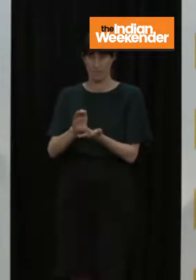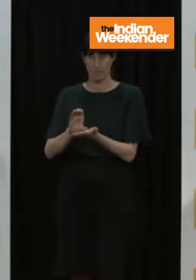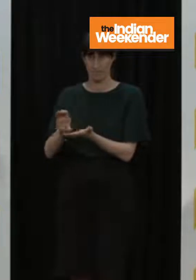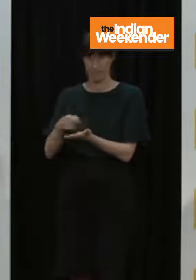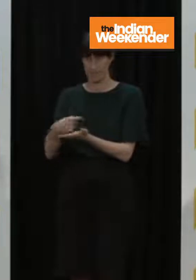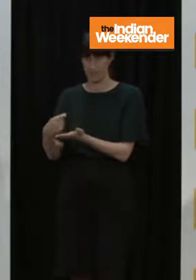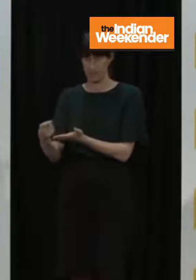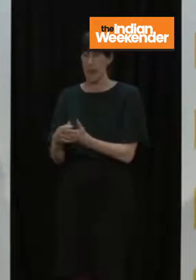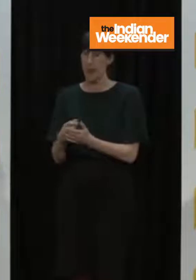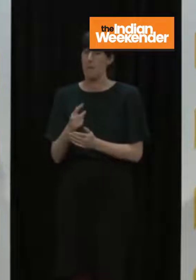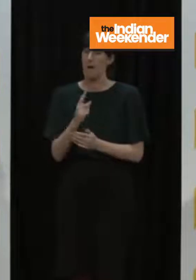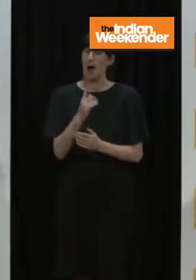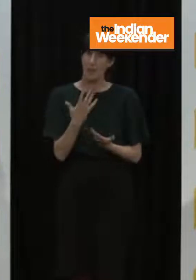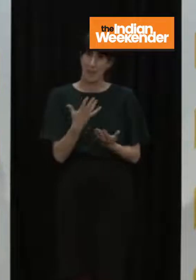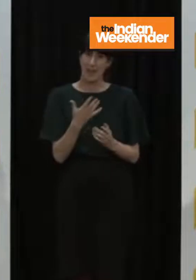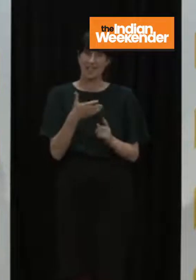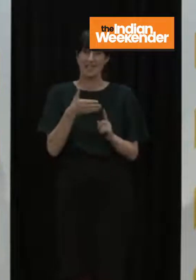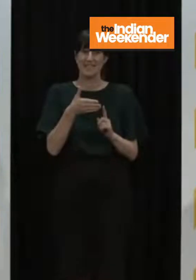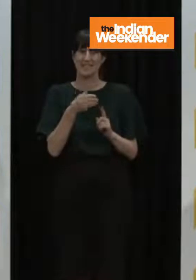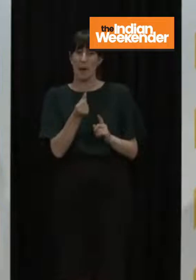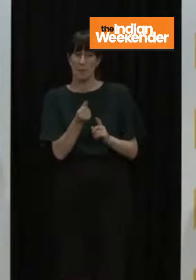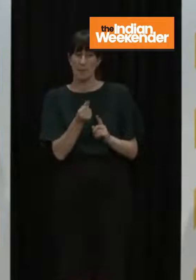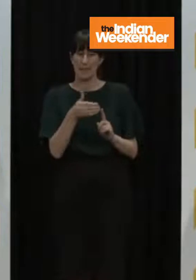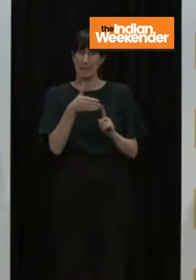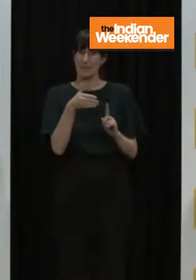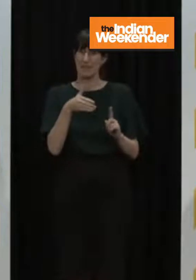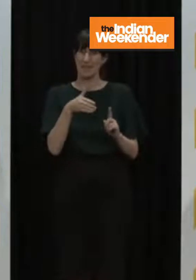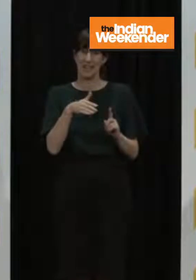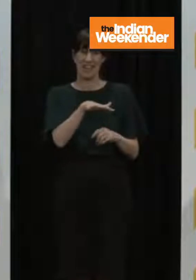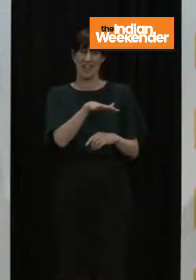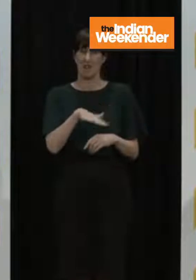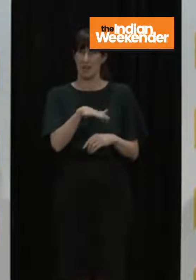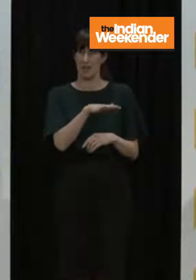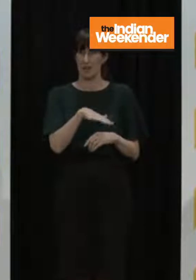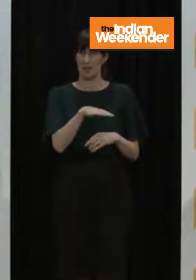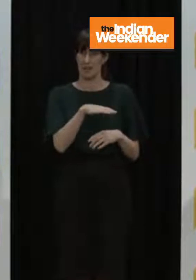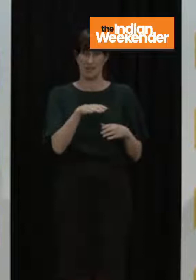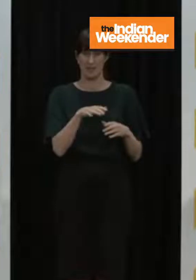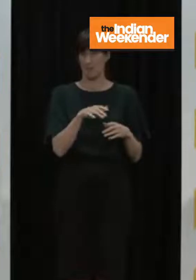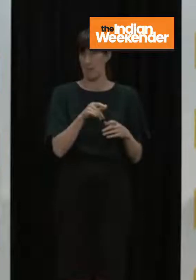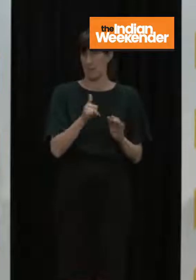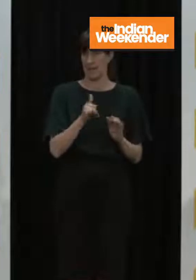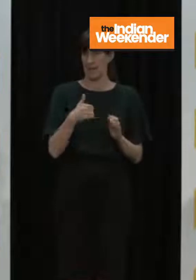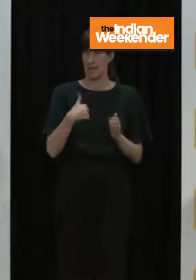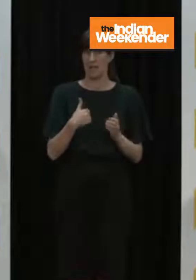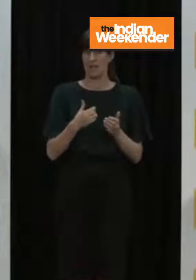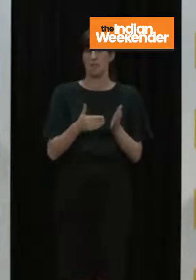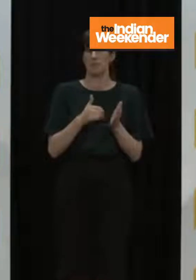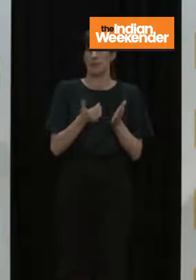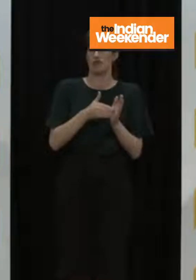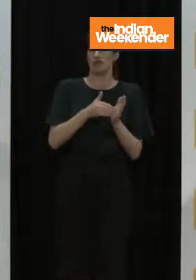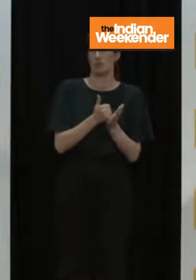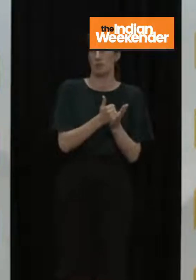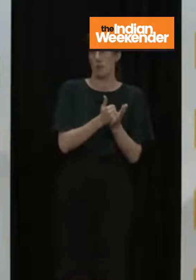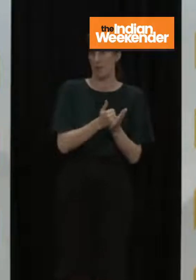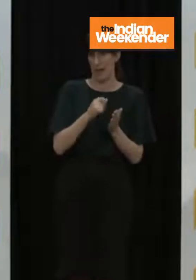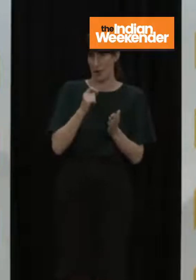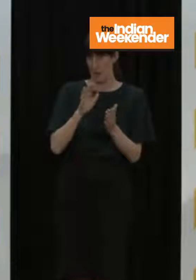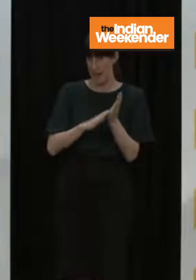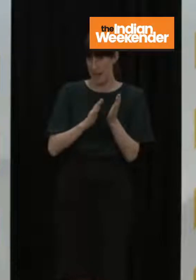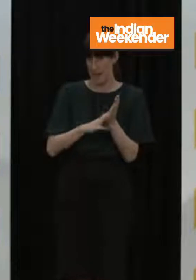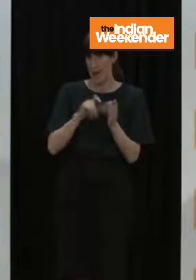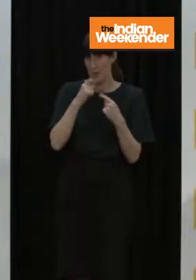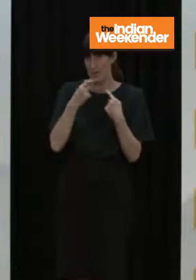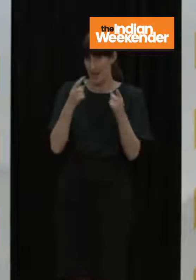which may be affected, and we'll look into that and monitor that, but I'll have more to say about that on Monday.